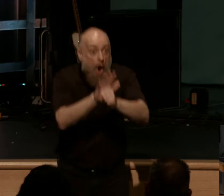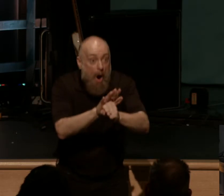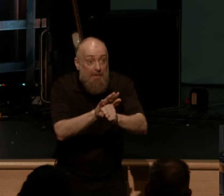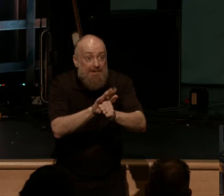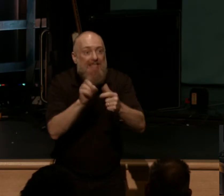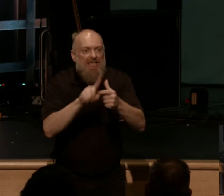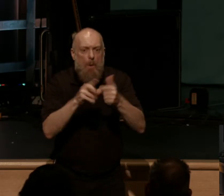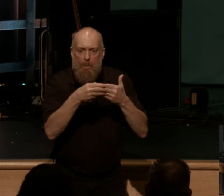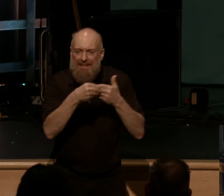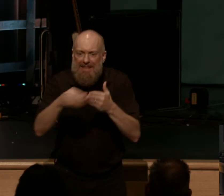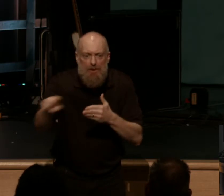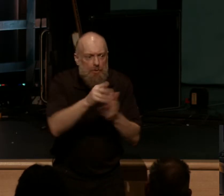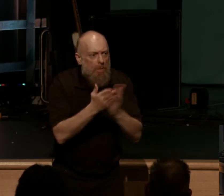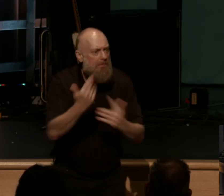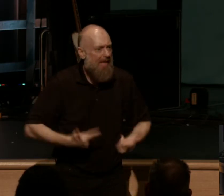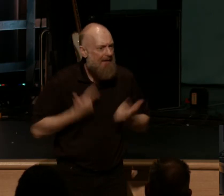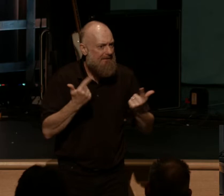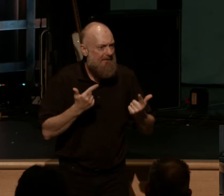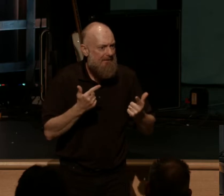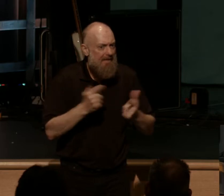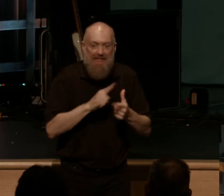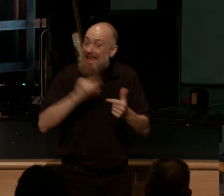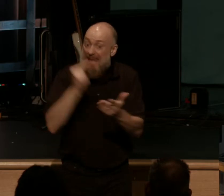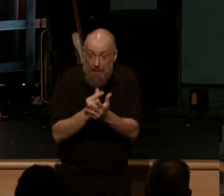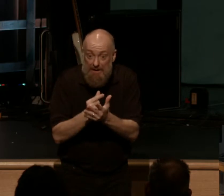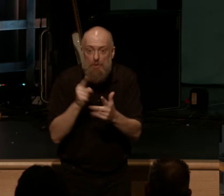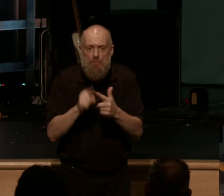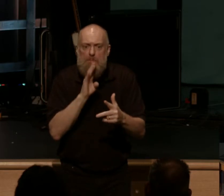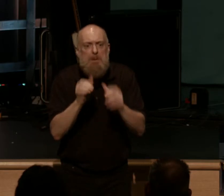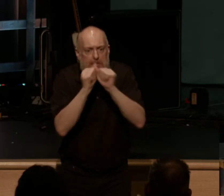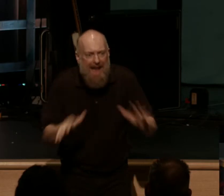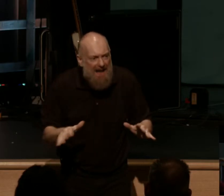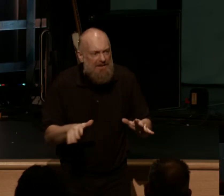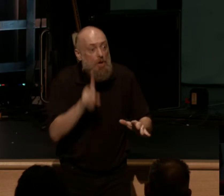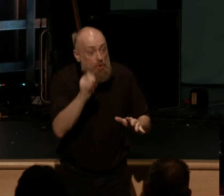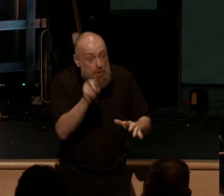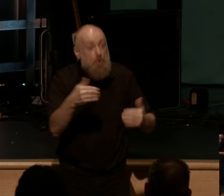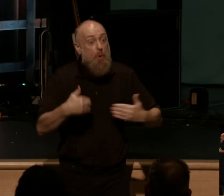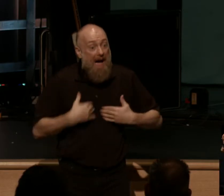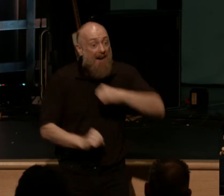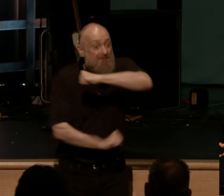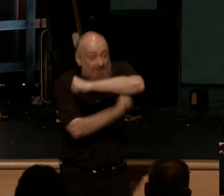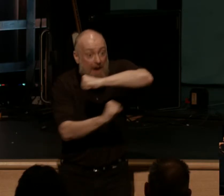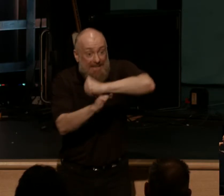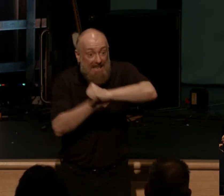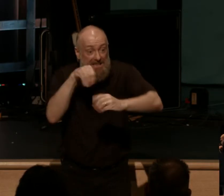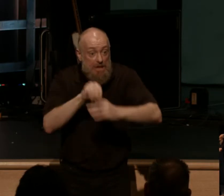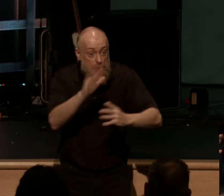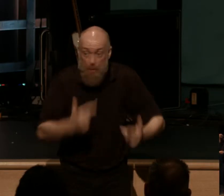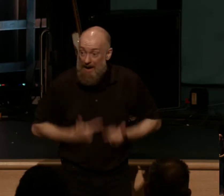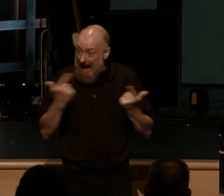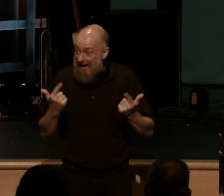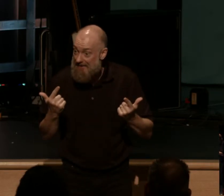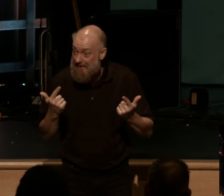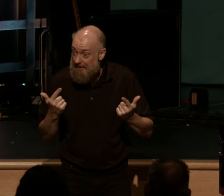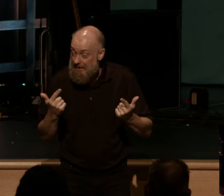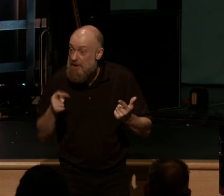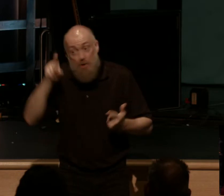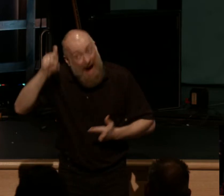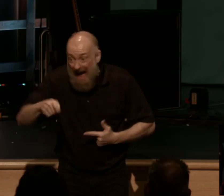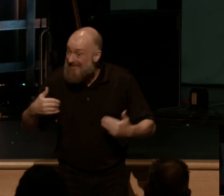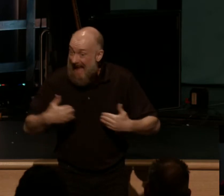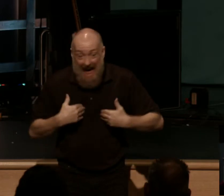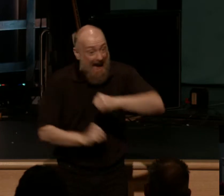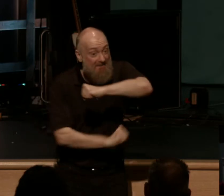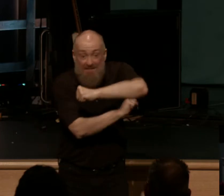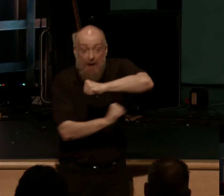they're guaranteed God's blessing. They just are. Do you have the foundational convictions in your life? You have to have them to